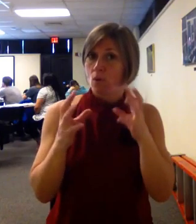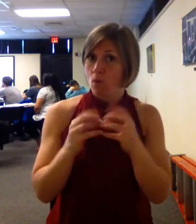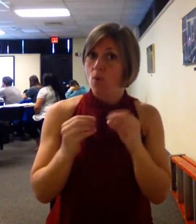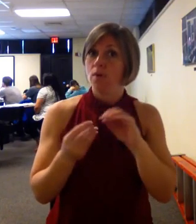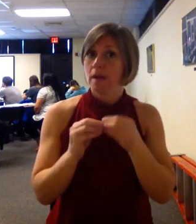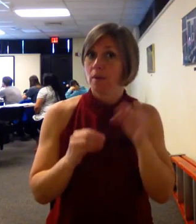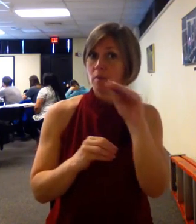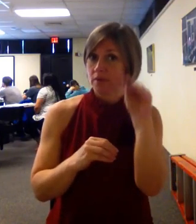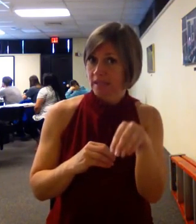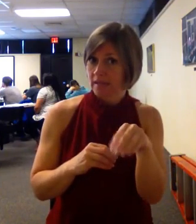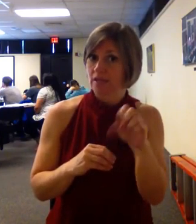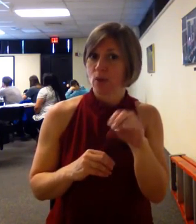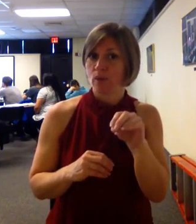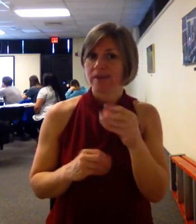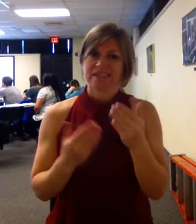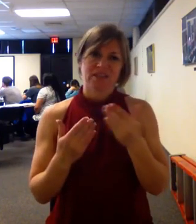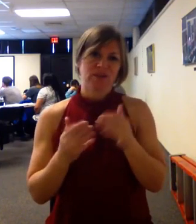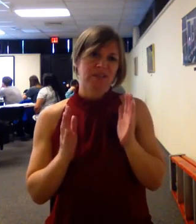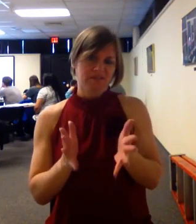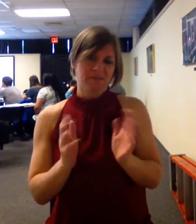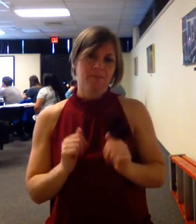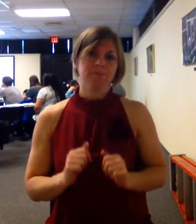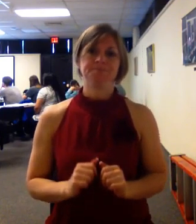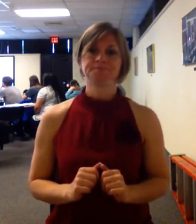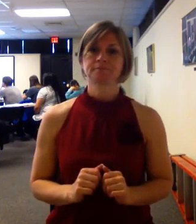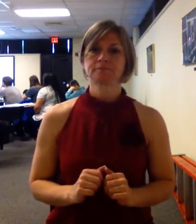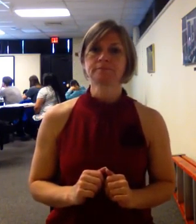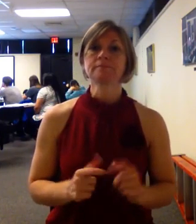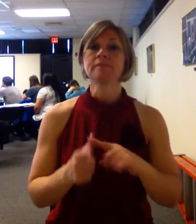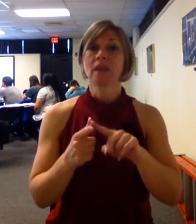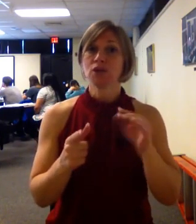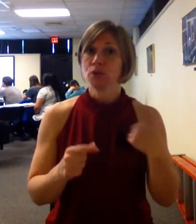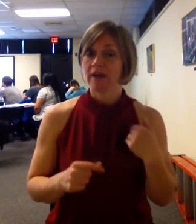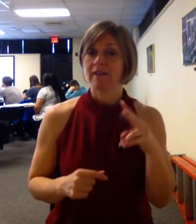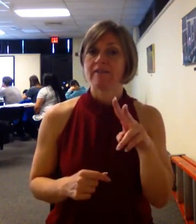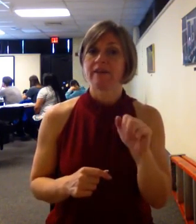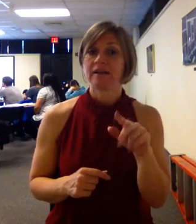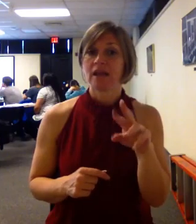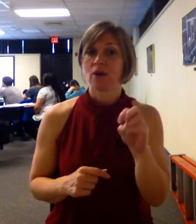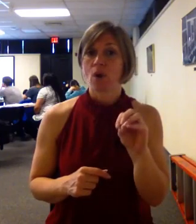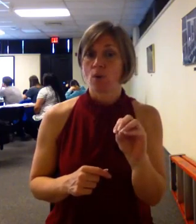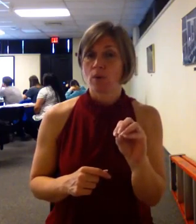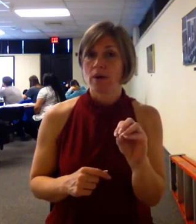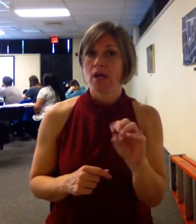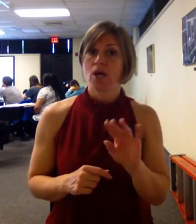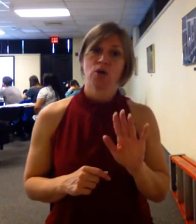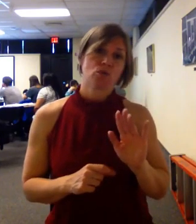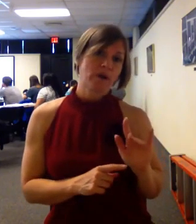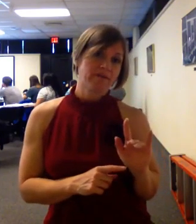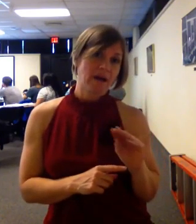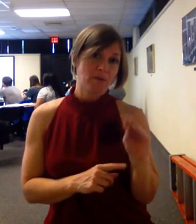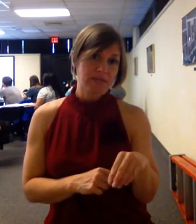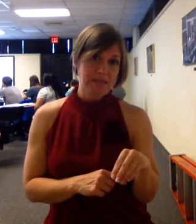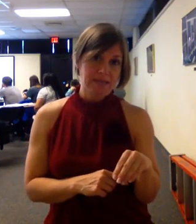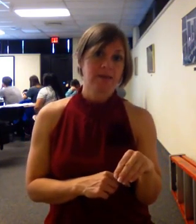almost easier just to leave it like that. Then you had Valero, which was 25% of your portfolio,